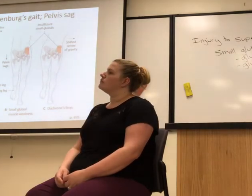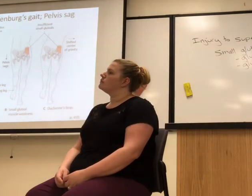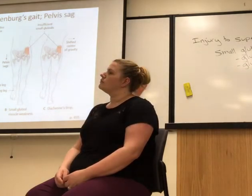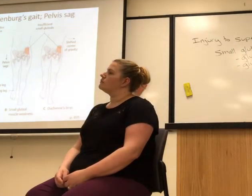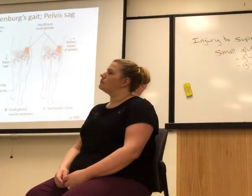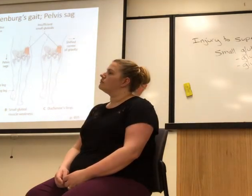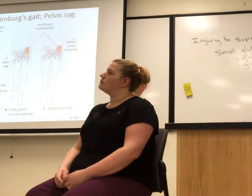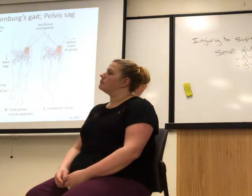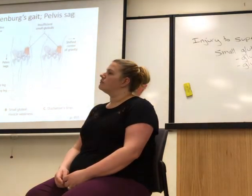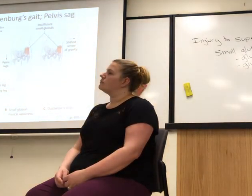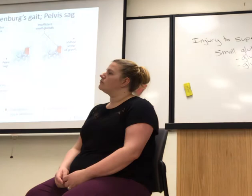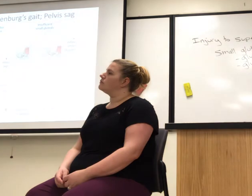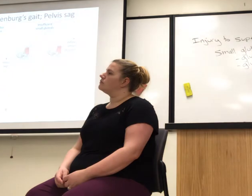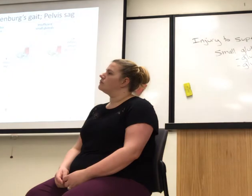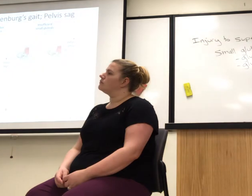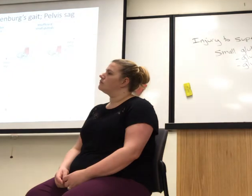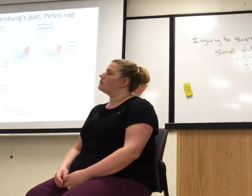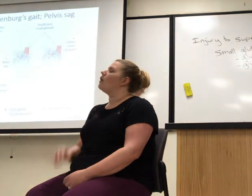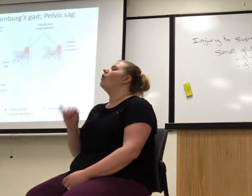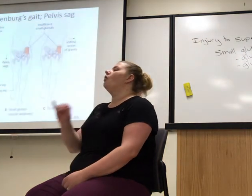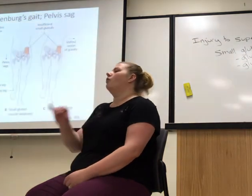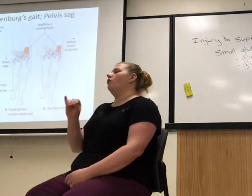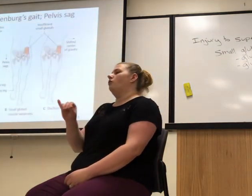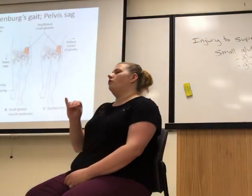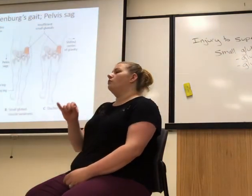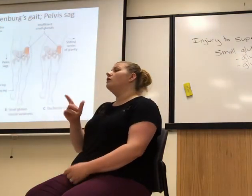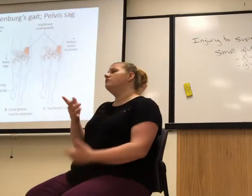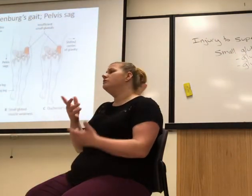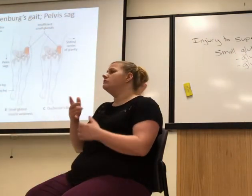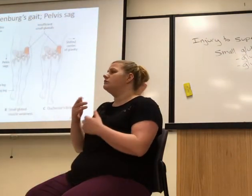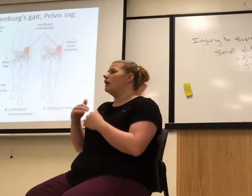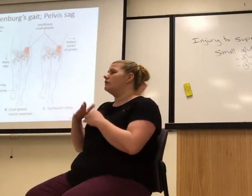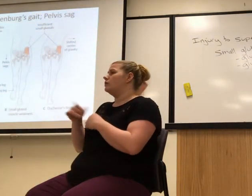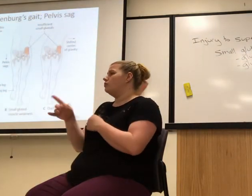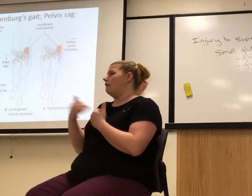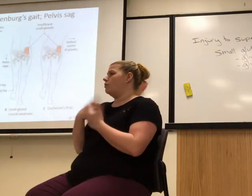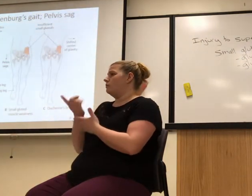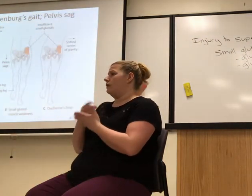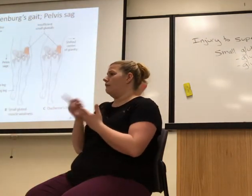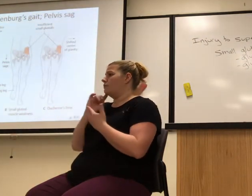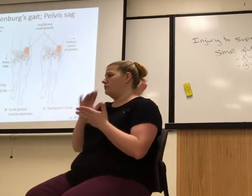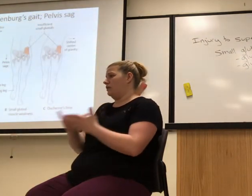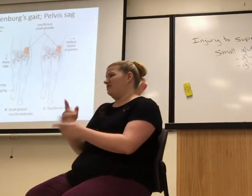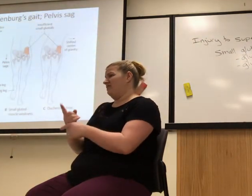They're ineffective, these muscles, because the nerve that innervates them isn't working well.